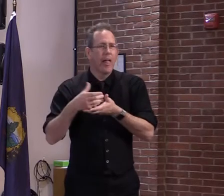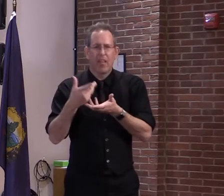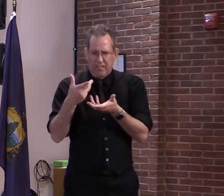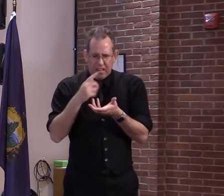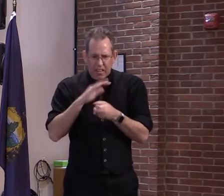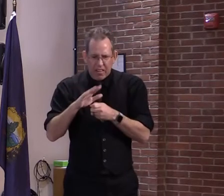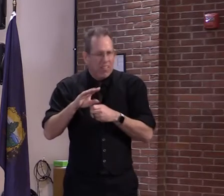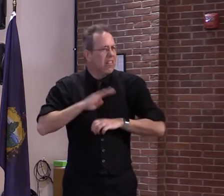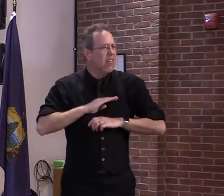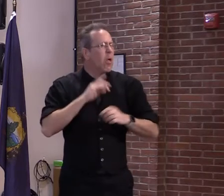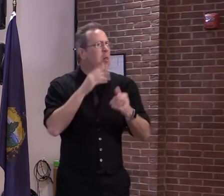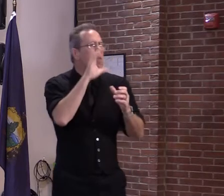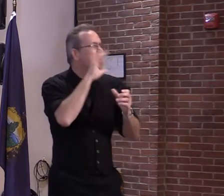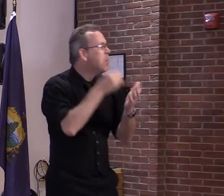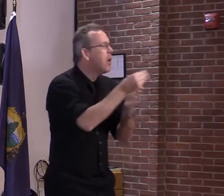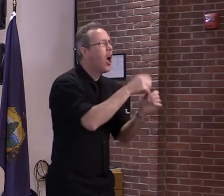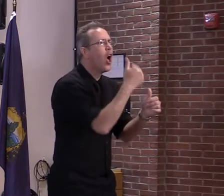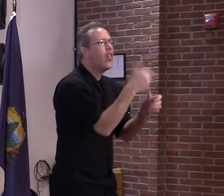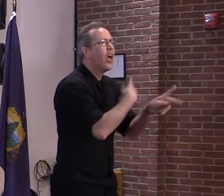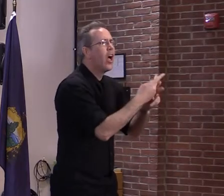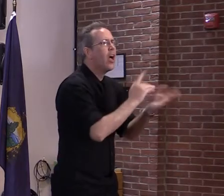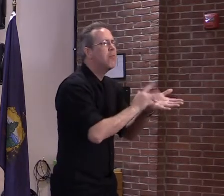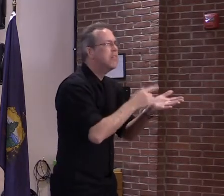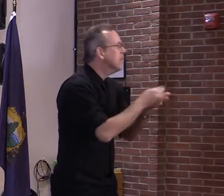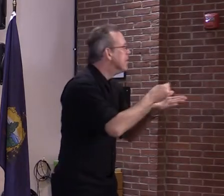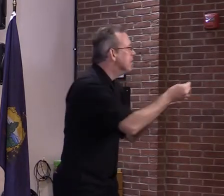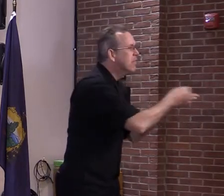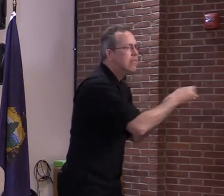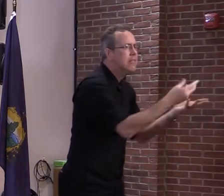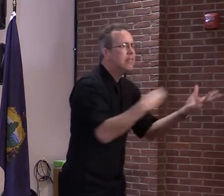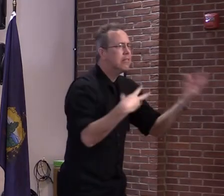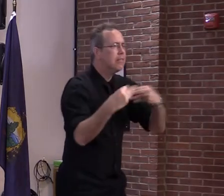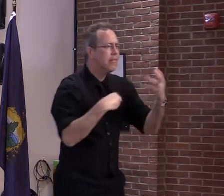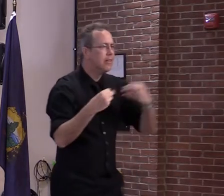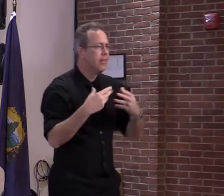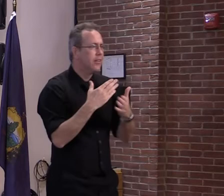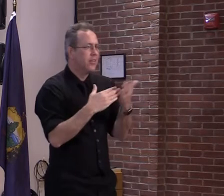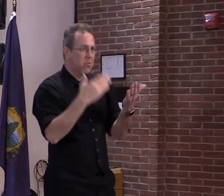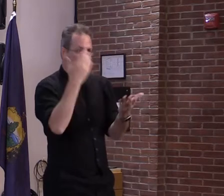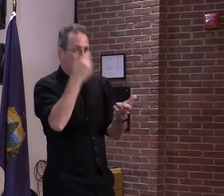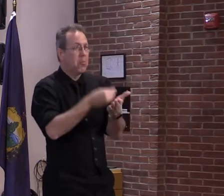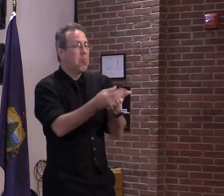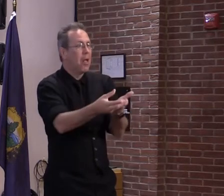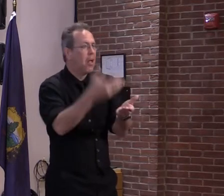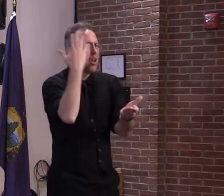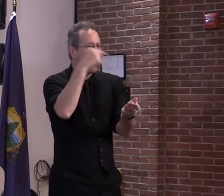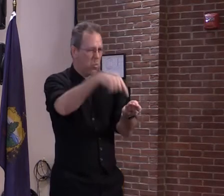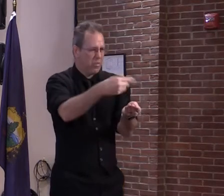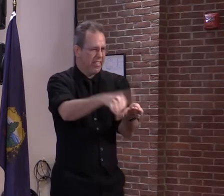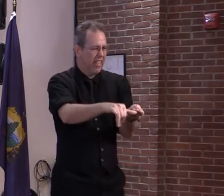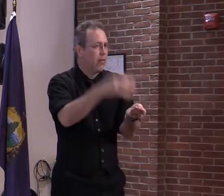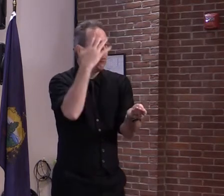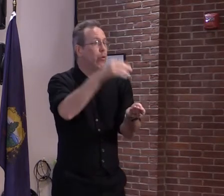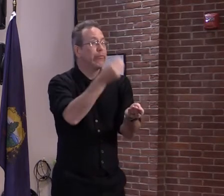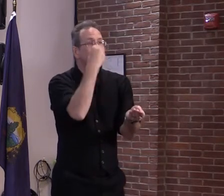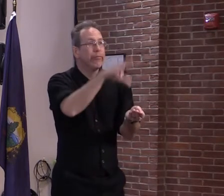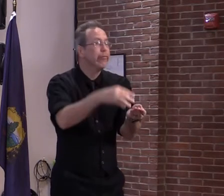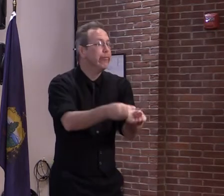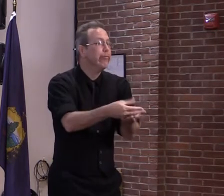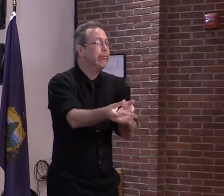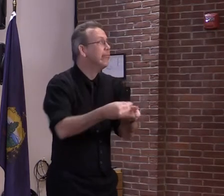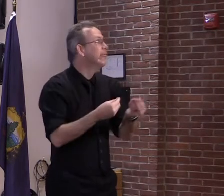So often people did not know what they had and perhaps were not as suspicious, if you